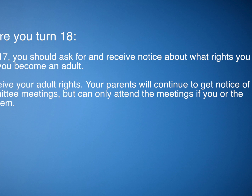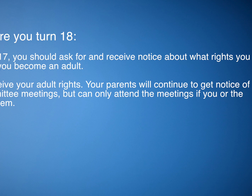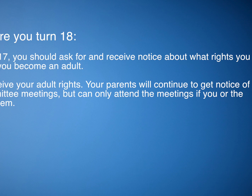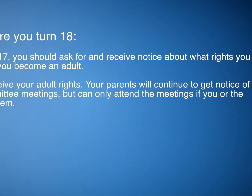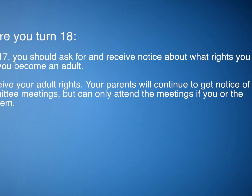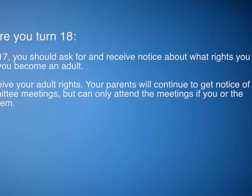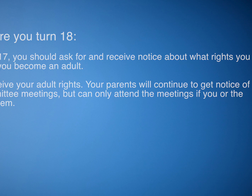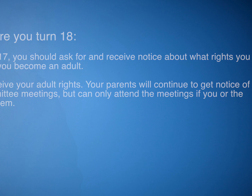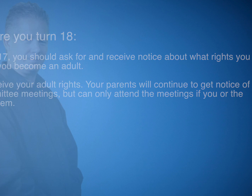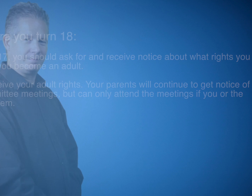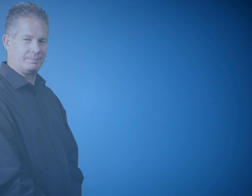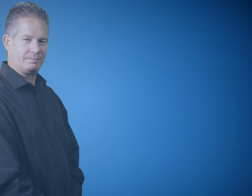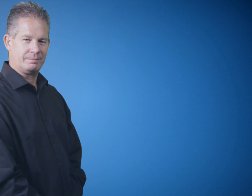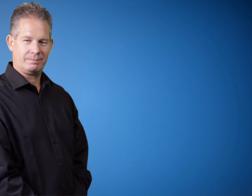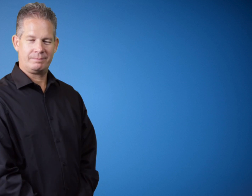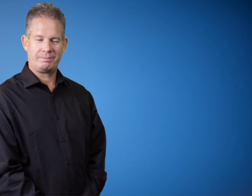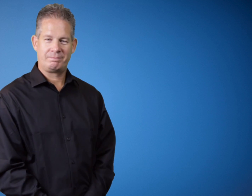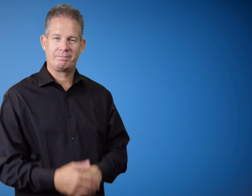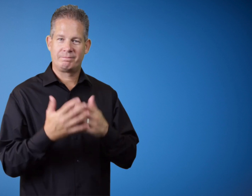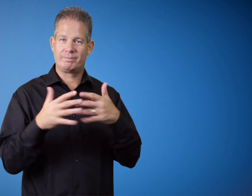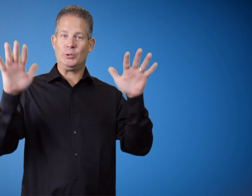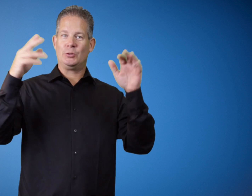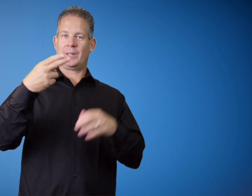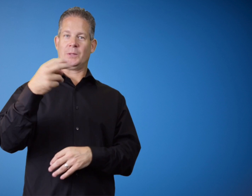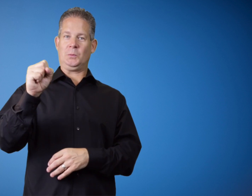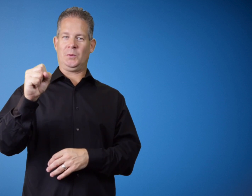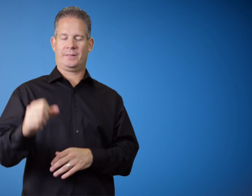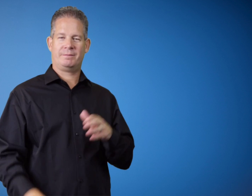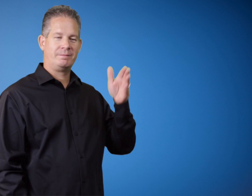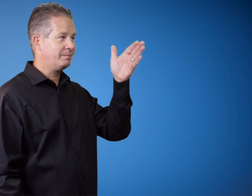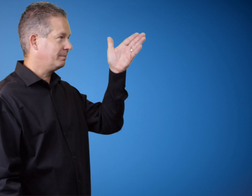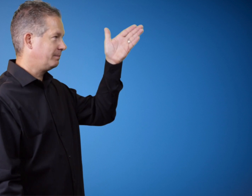After you've finished high school,